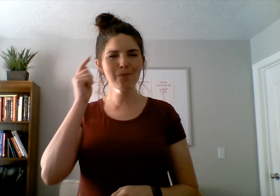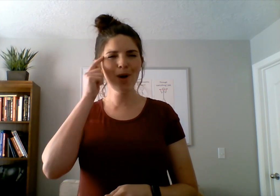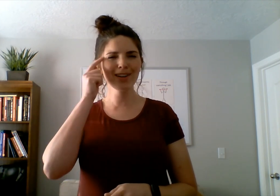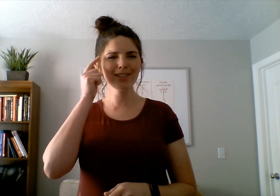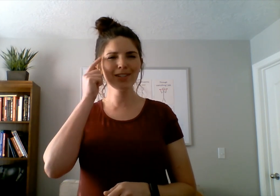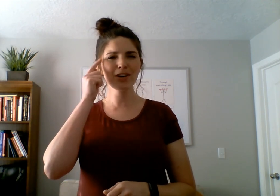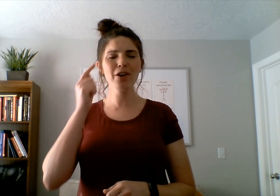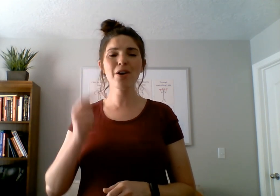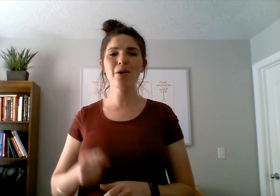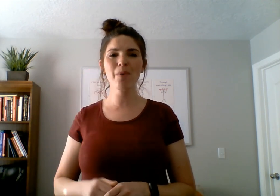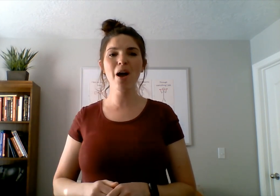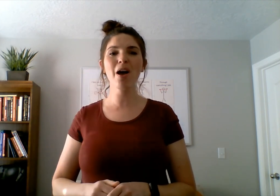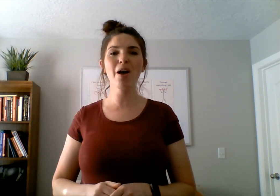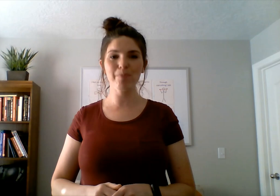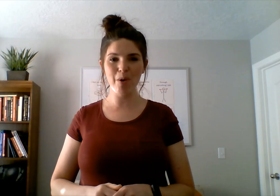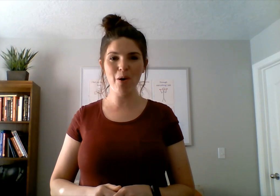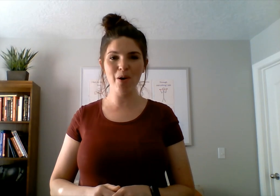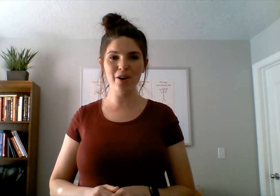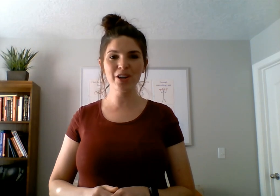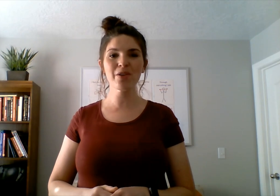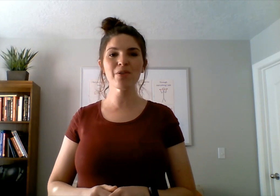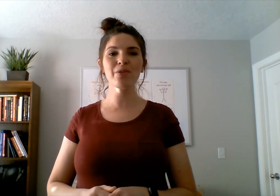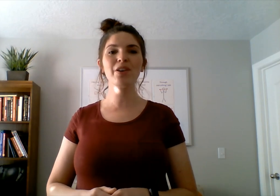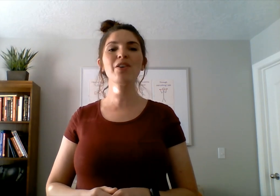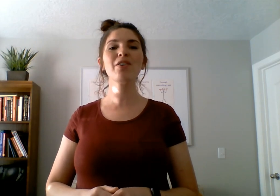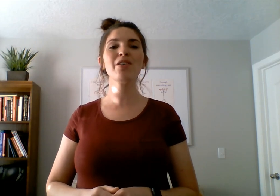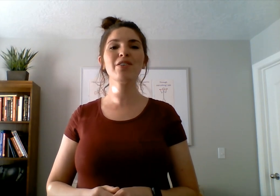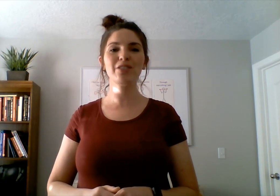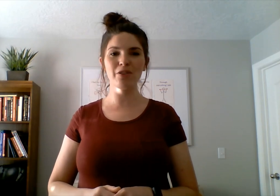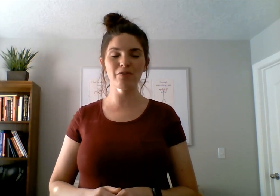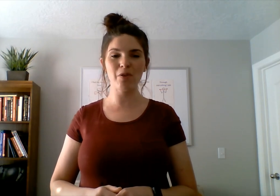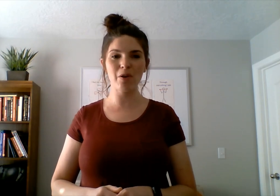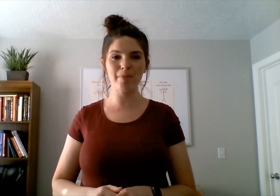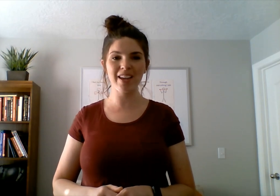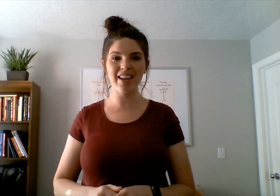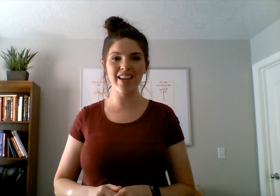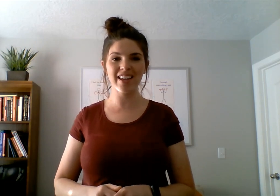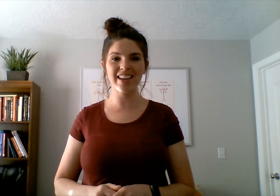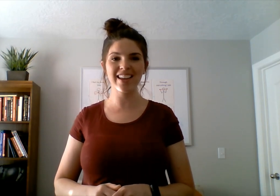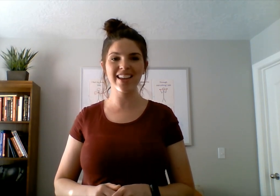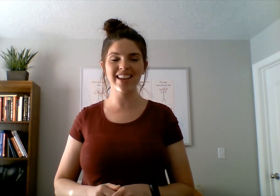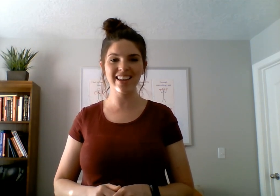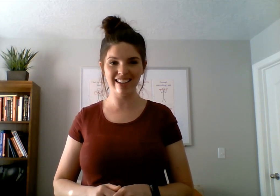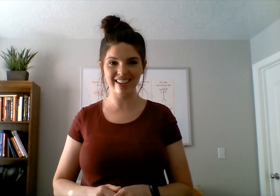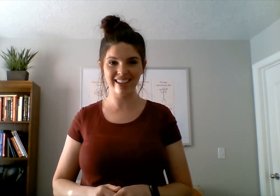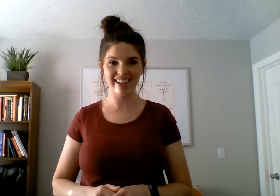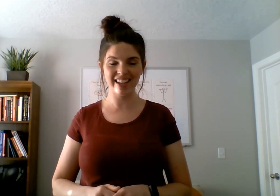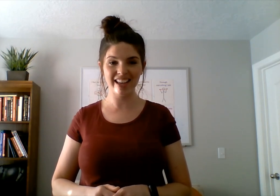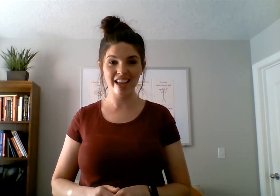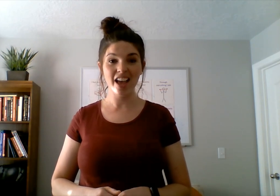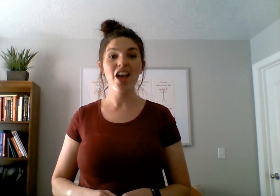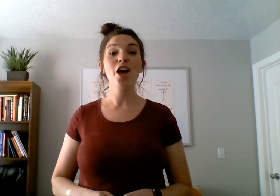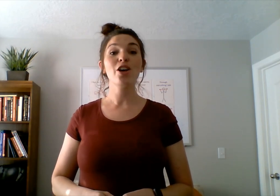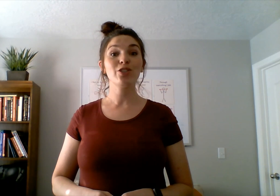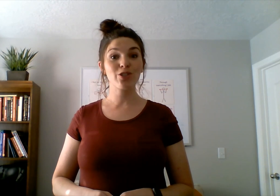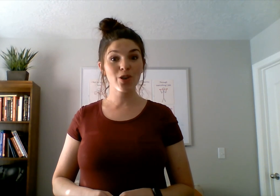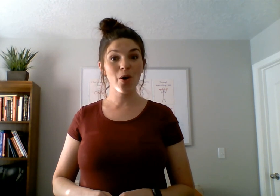wonder what more you could do for me. So